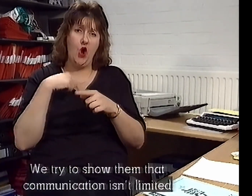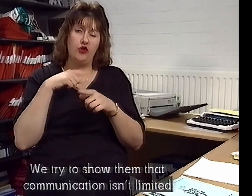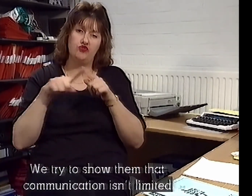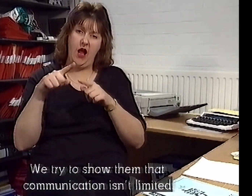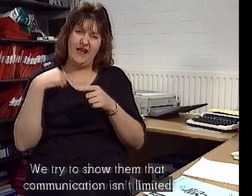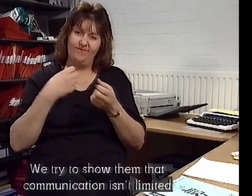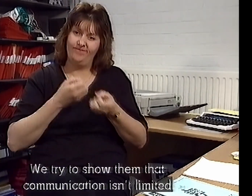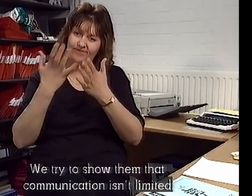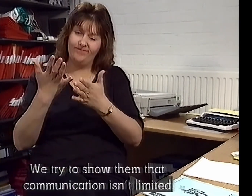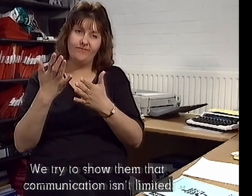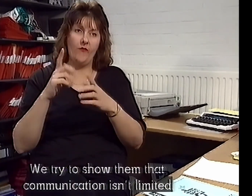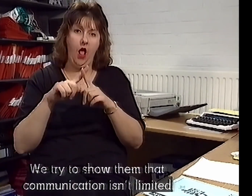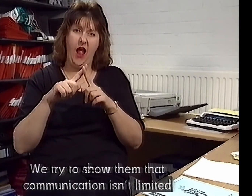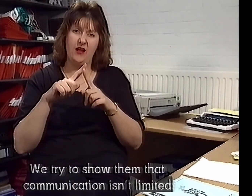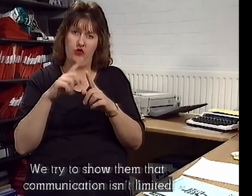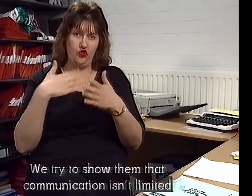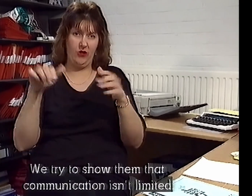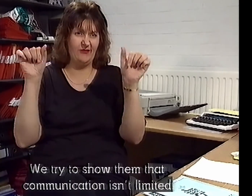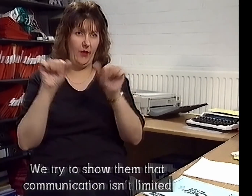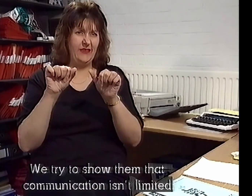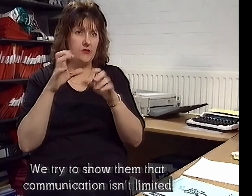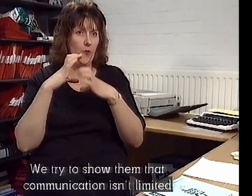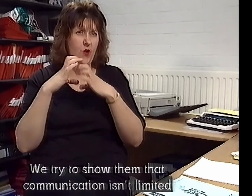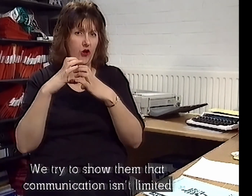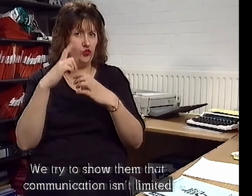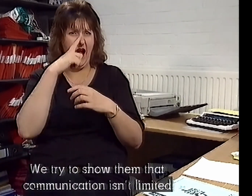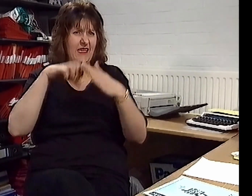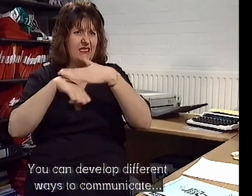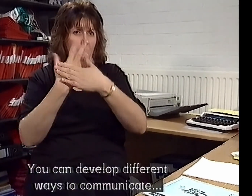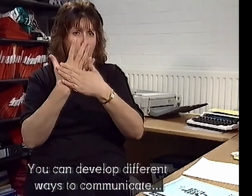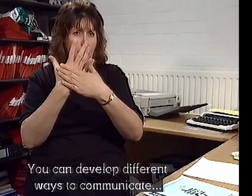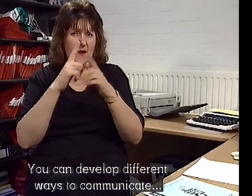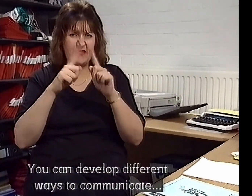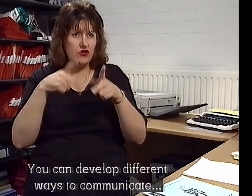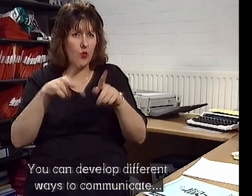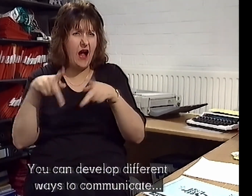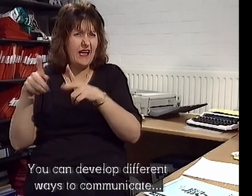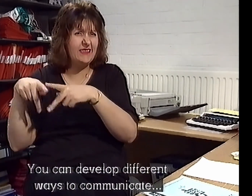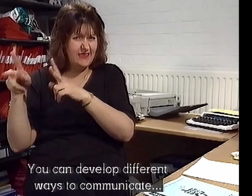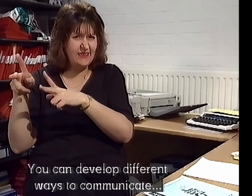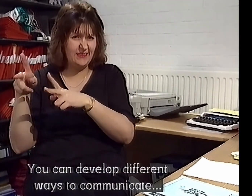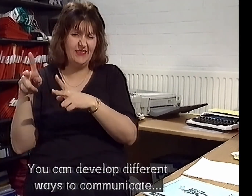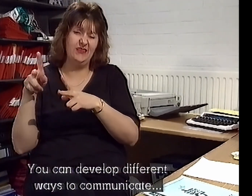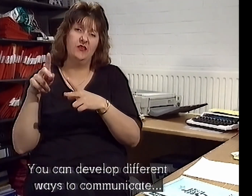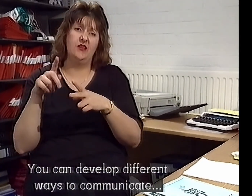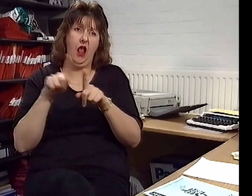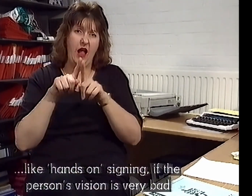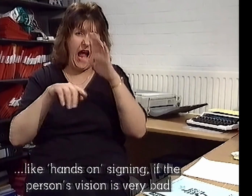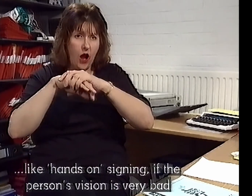We try to show them that communication isn't limited. You can develop different ways to communicate, like